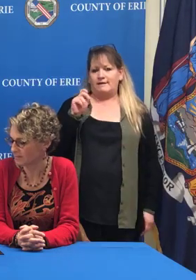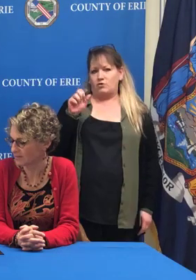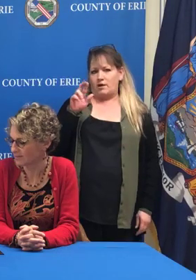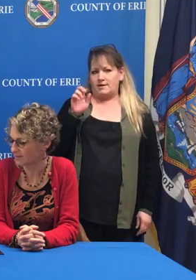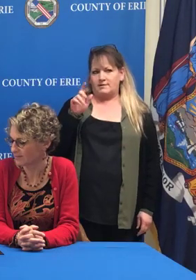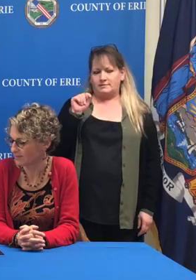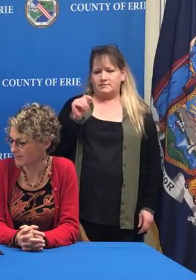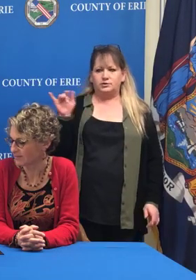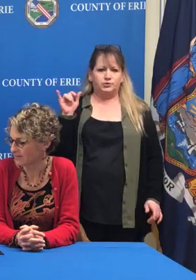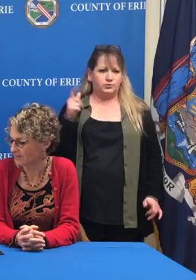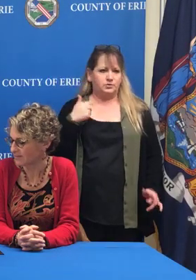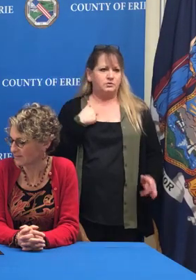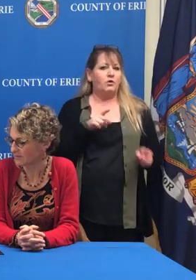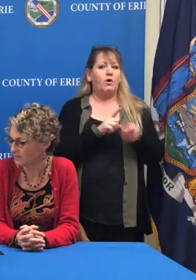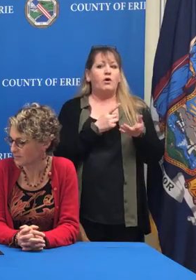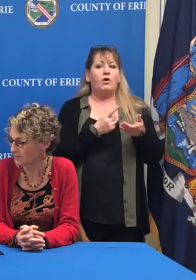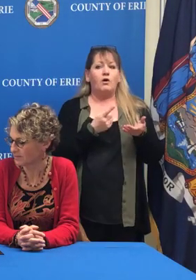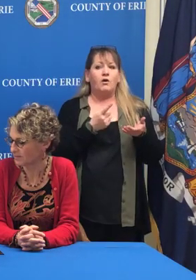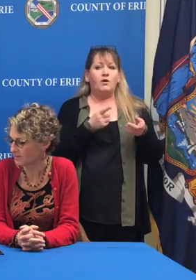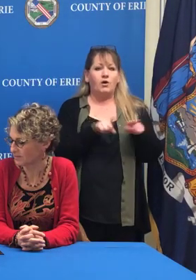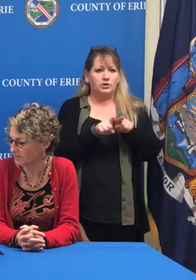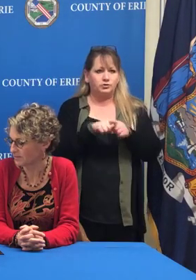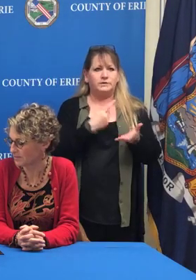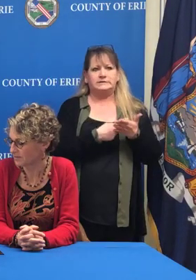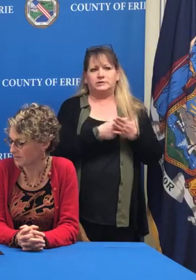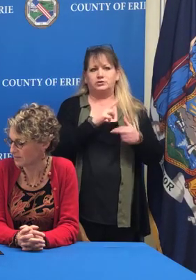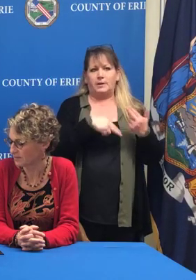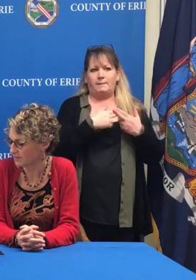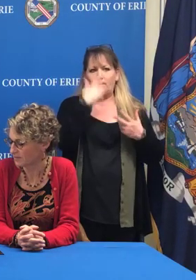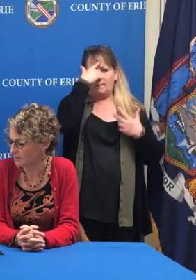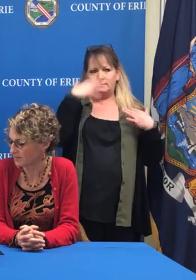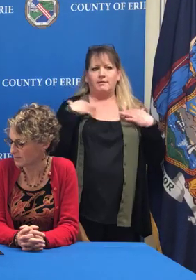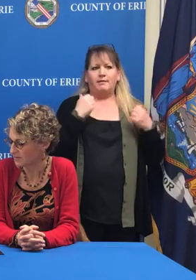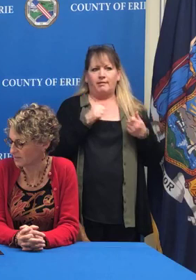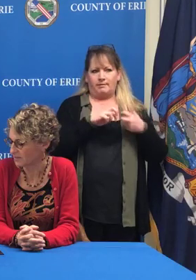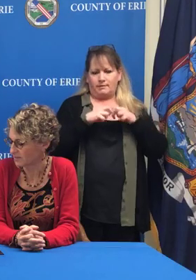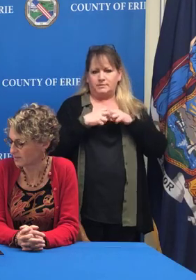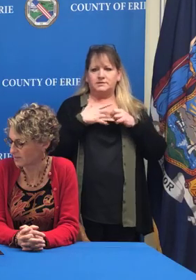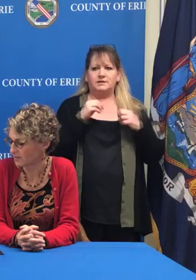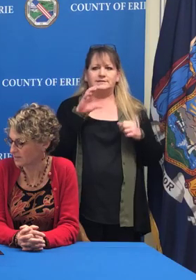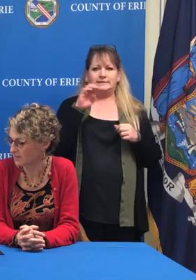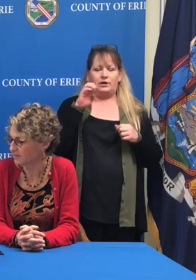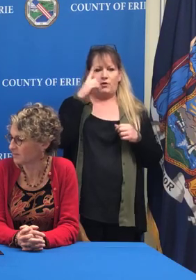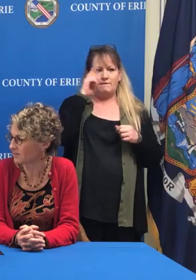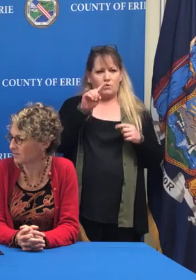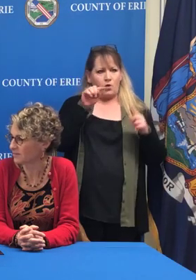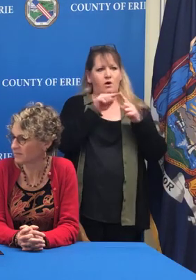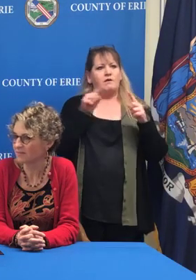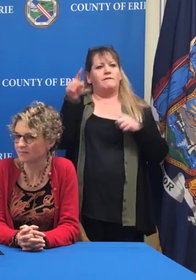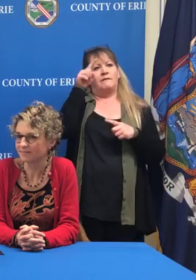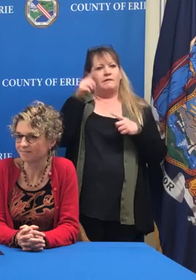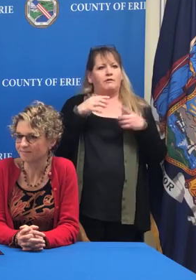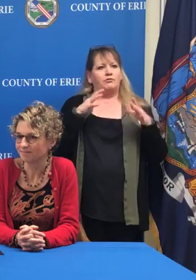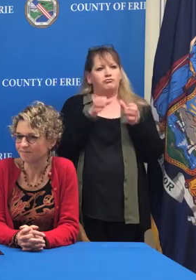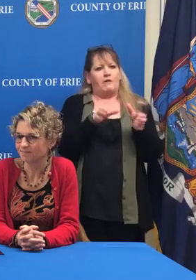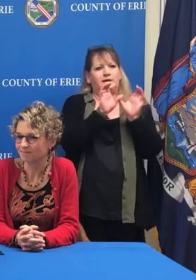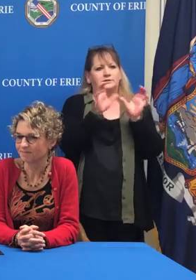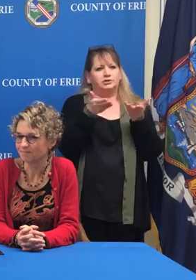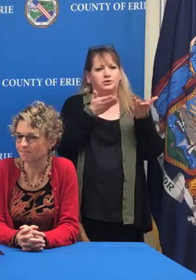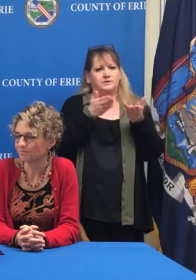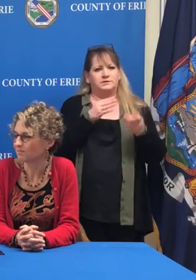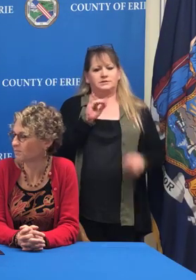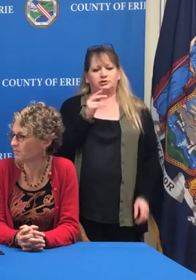well as a discussion with regards to mental health issues, and we have the CEO of Crisis Services, Jessica Pirro, who will be joining us in a little